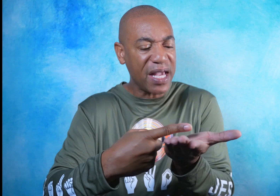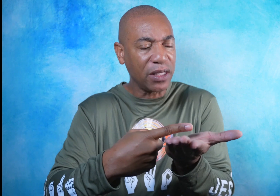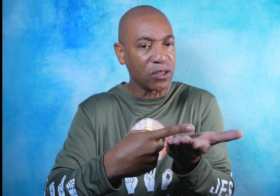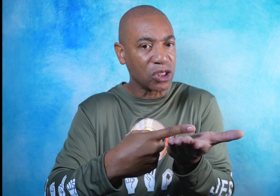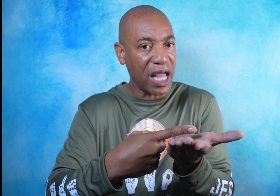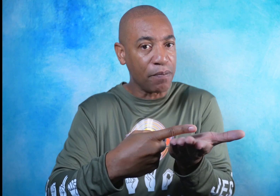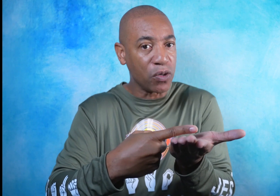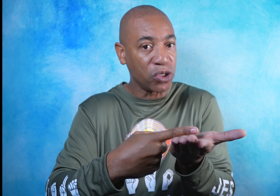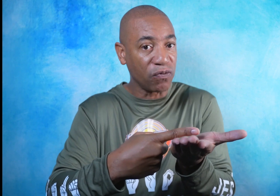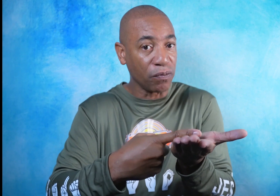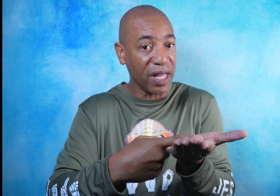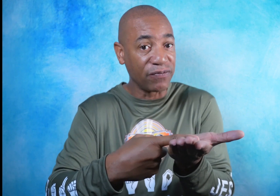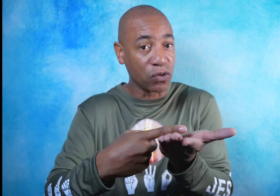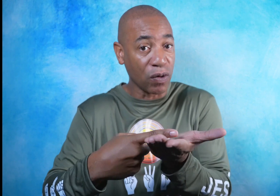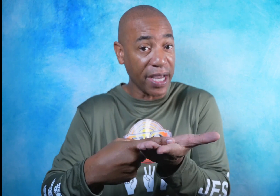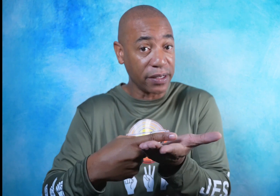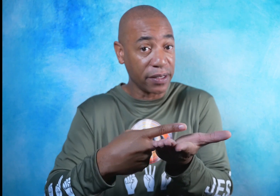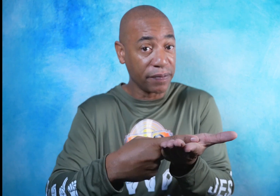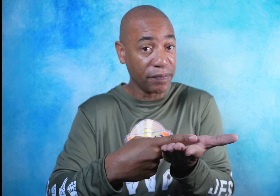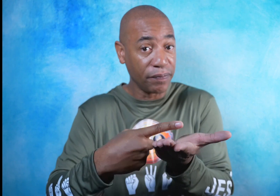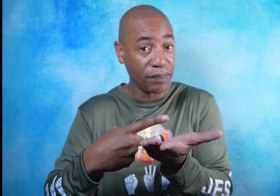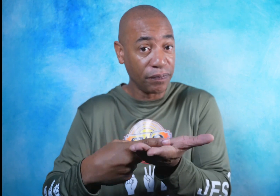little slight motion from left to right.